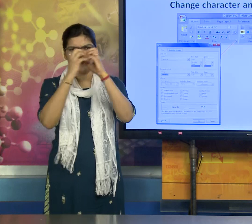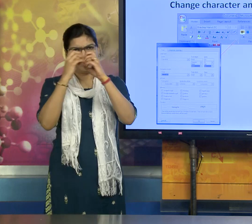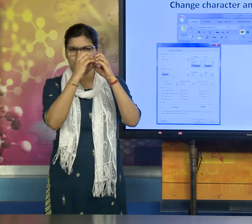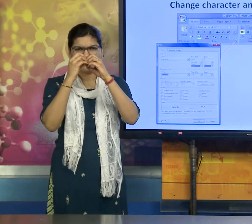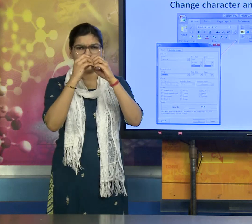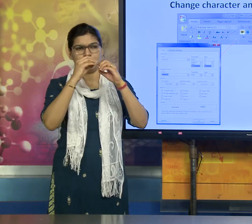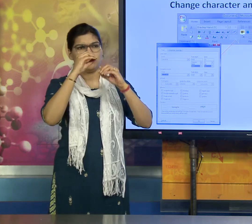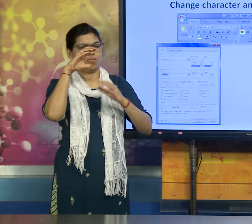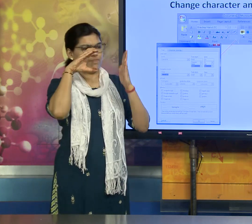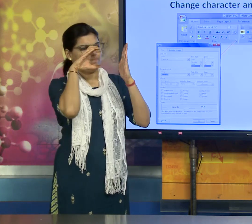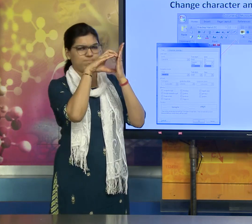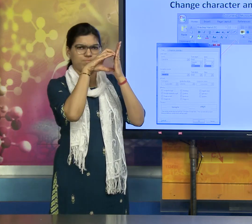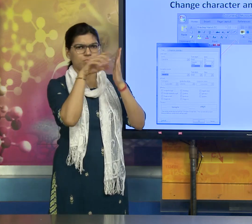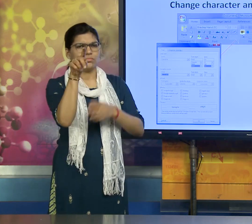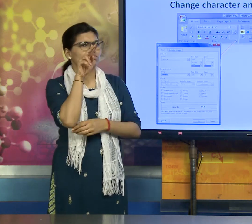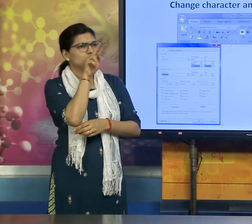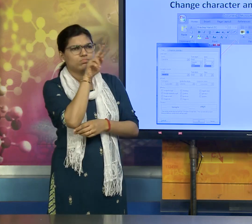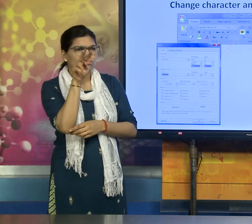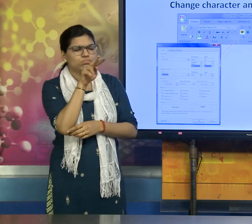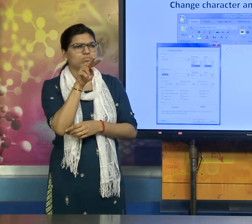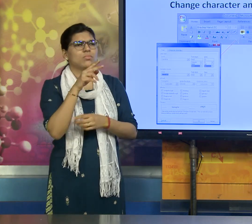As you can see there in picture,